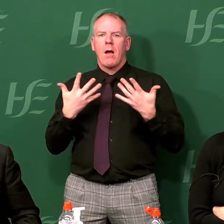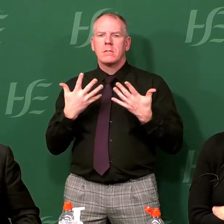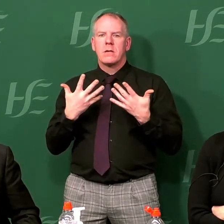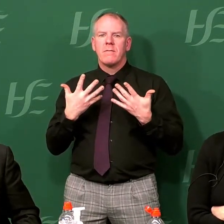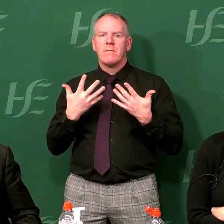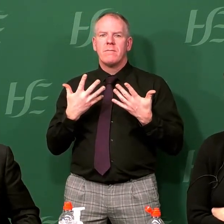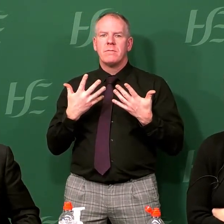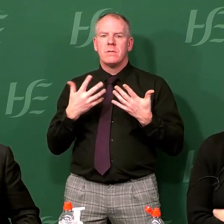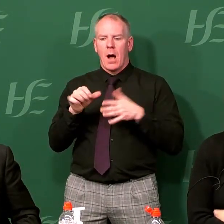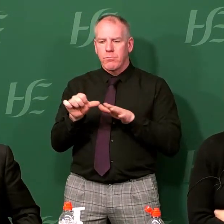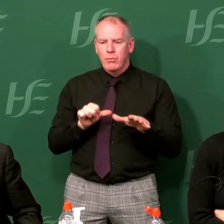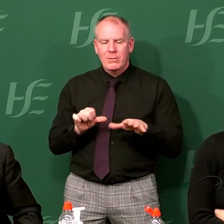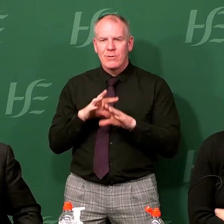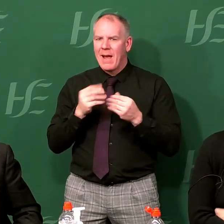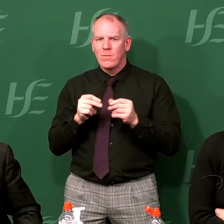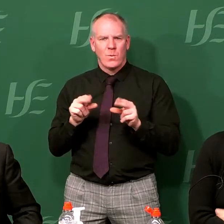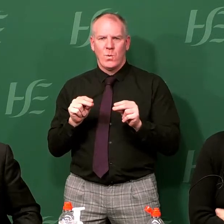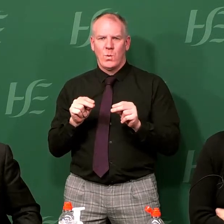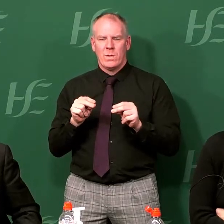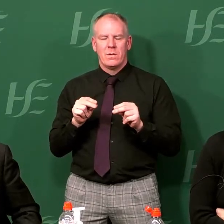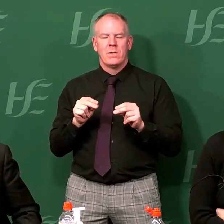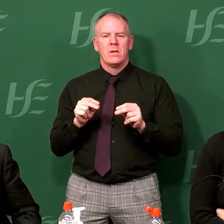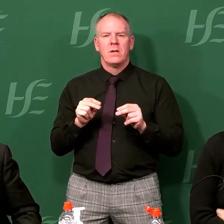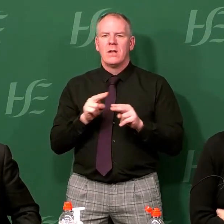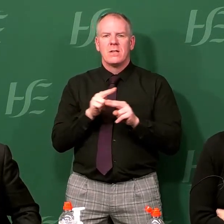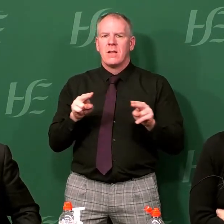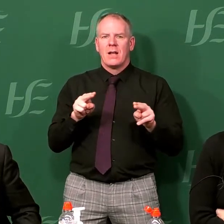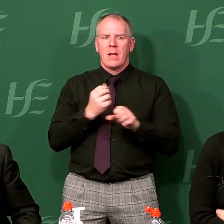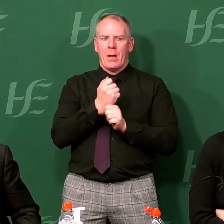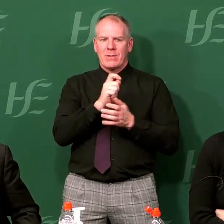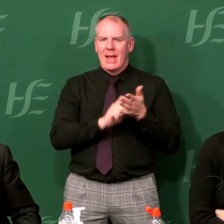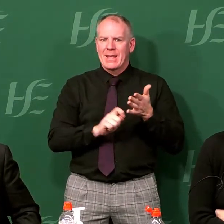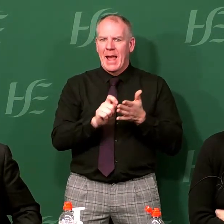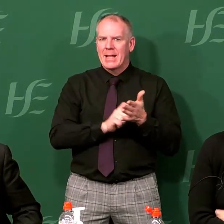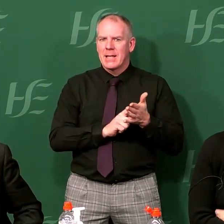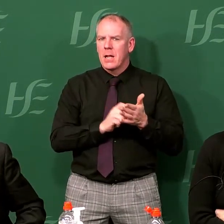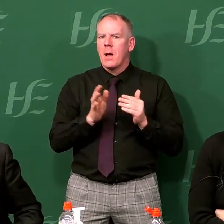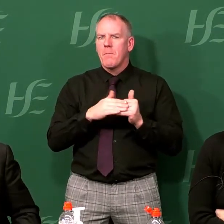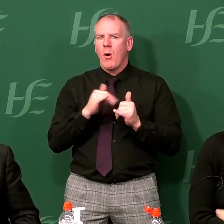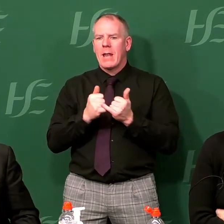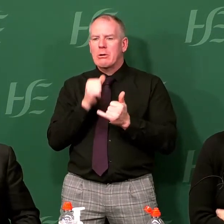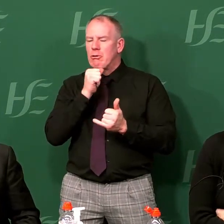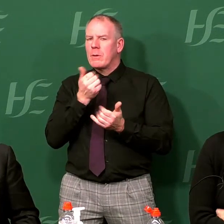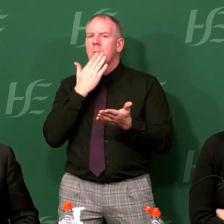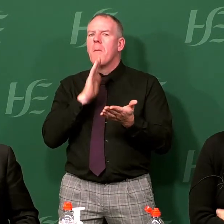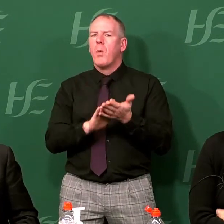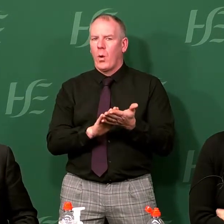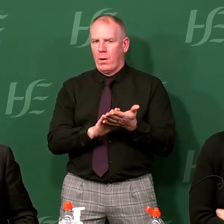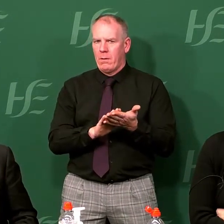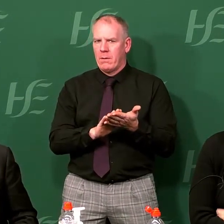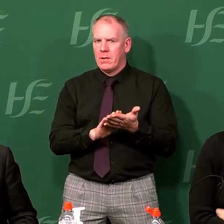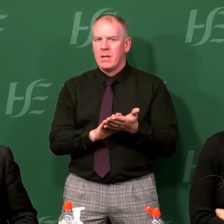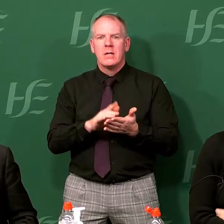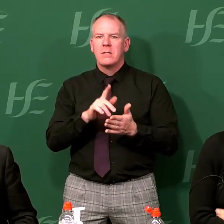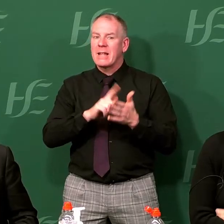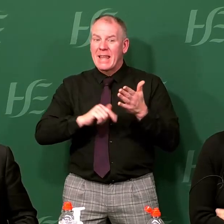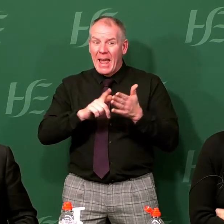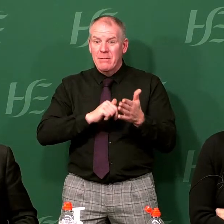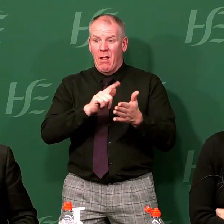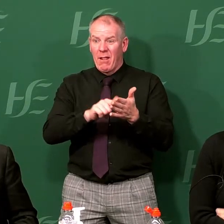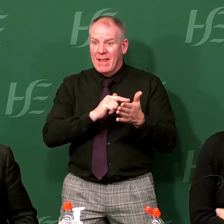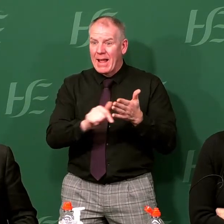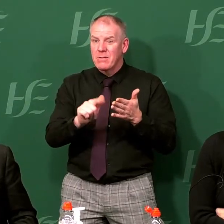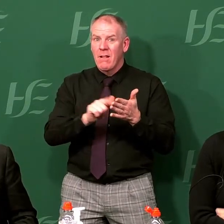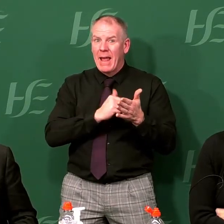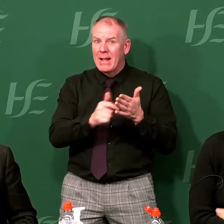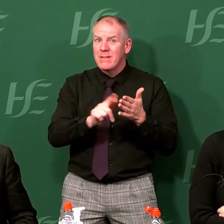to electives and scheduled work, it's not all about cancellations. It's more about the fact that we don't book it. So we're not cancelling lots of people. We're just not